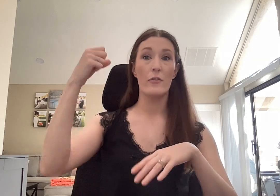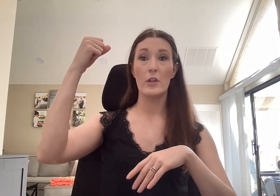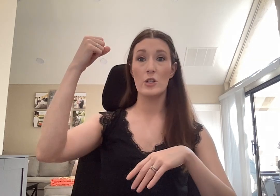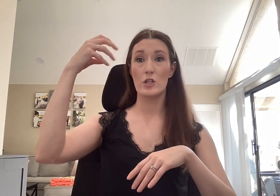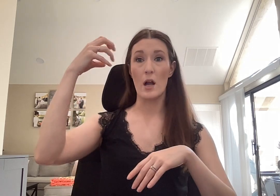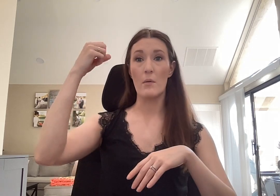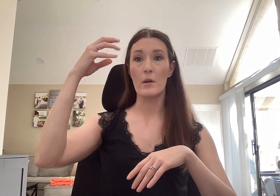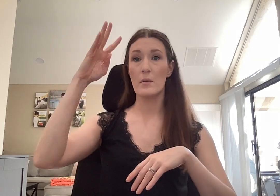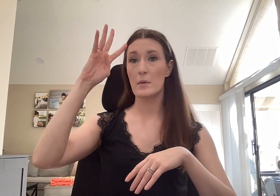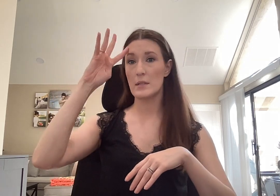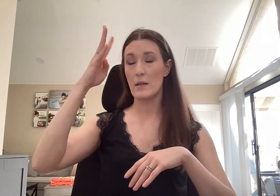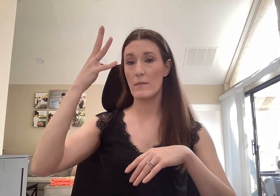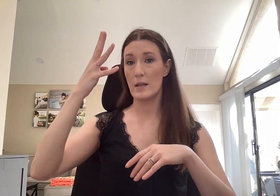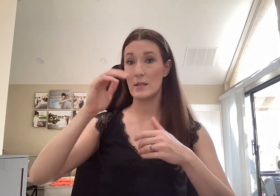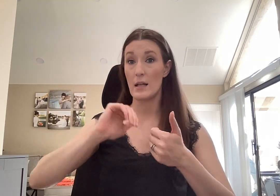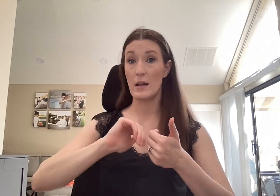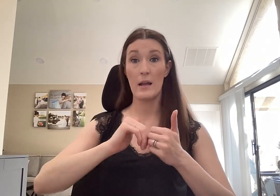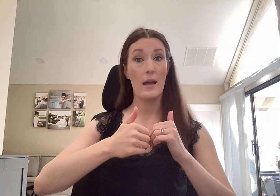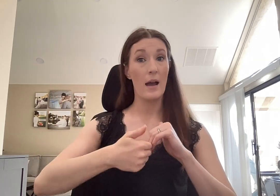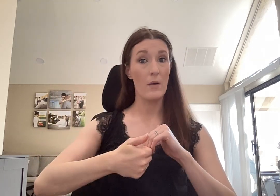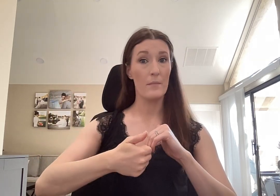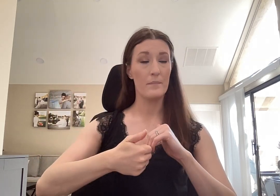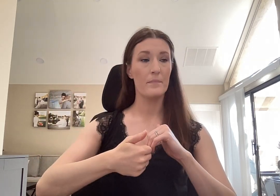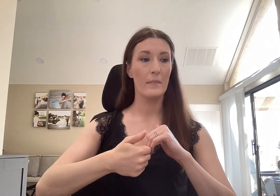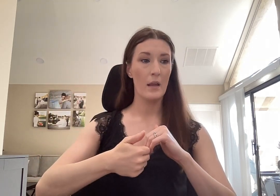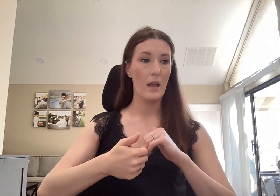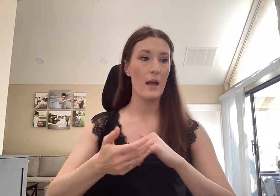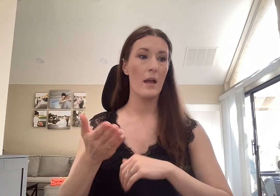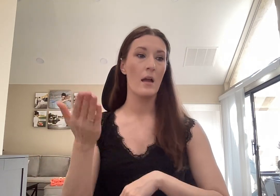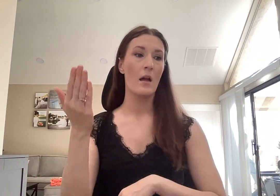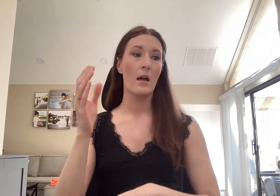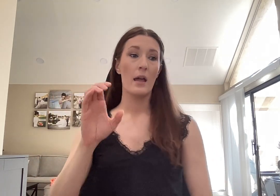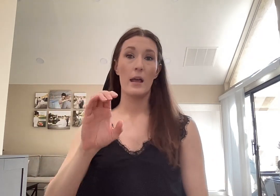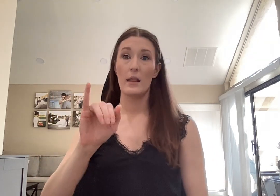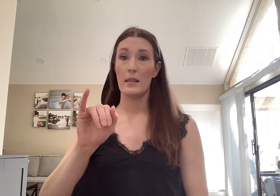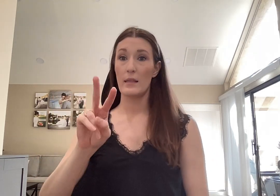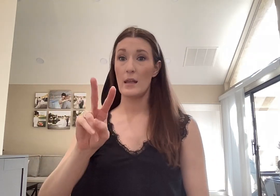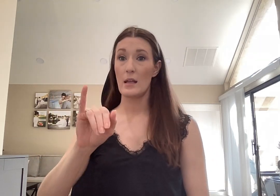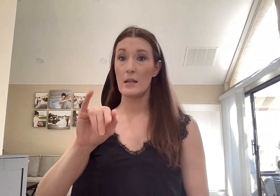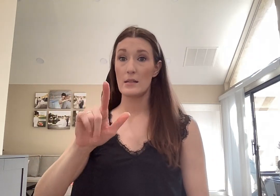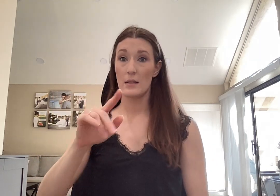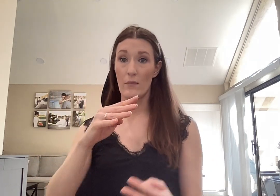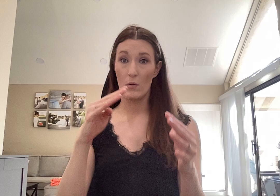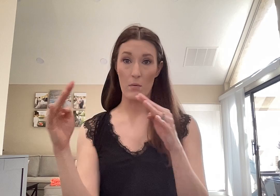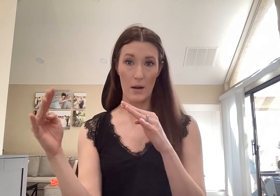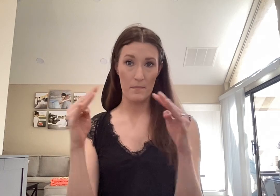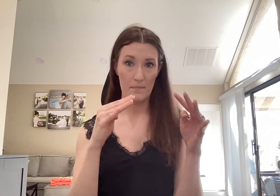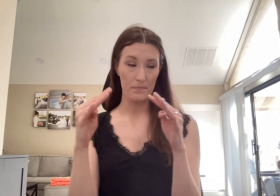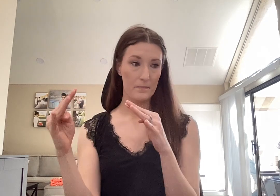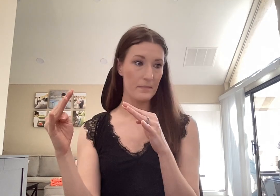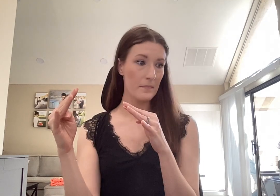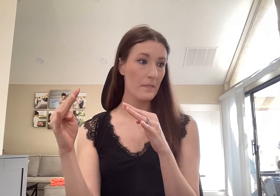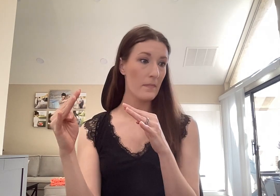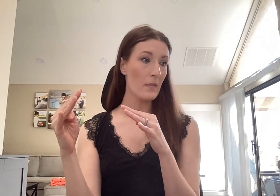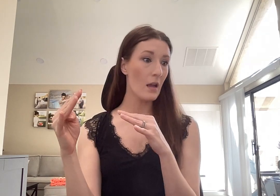The shower was invented how? Okay. The Civil War.